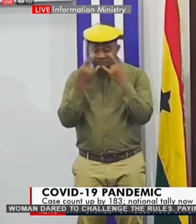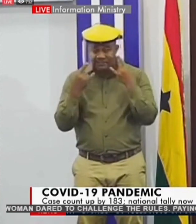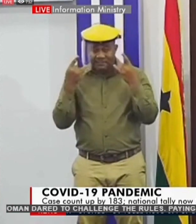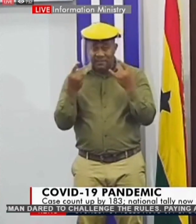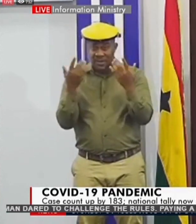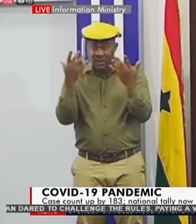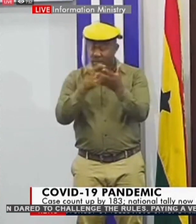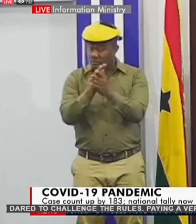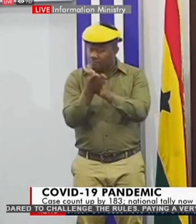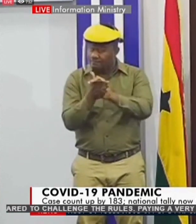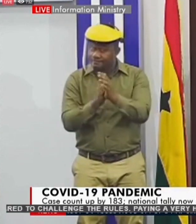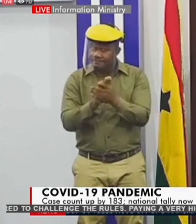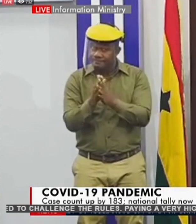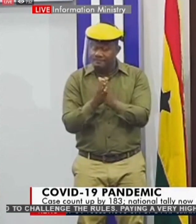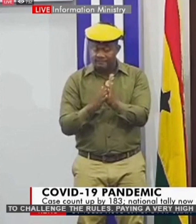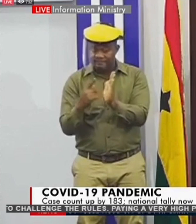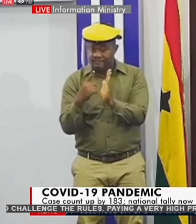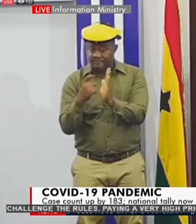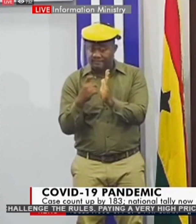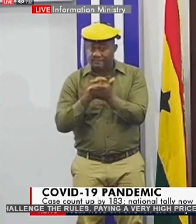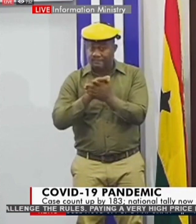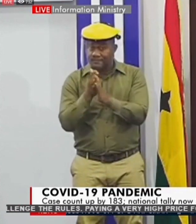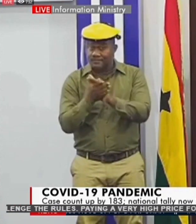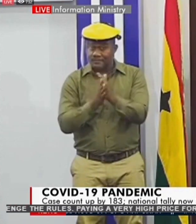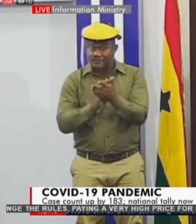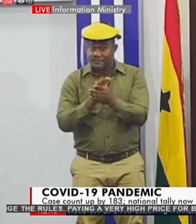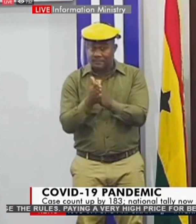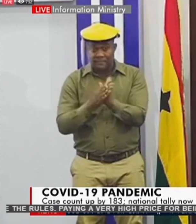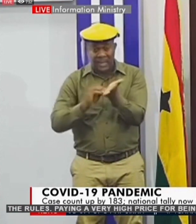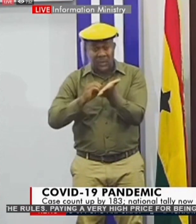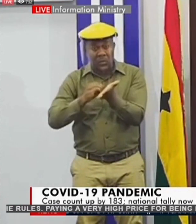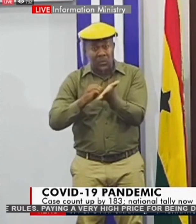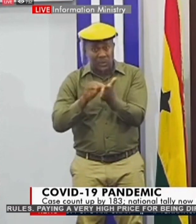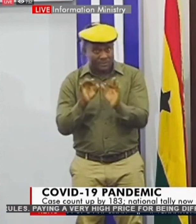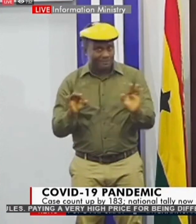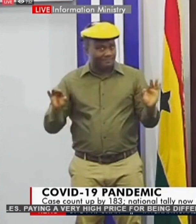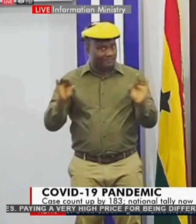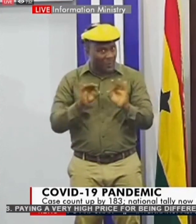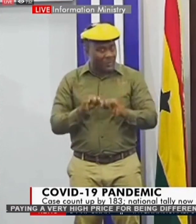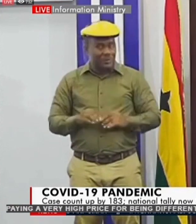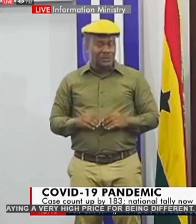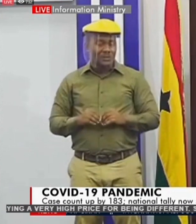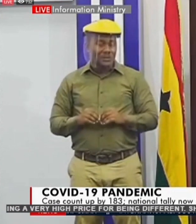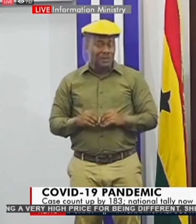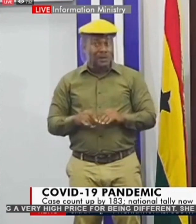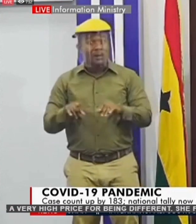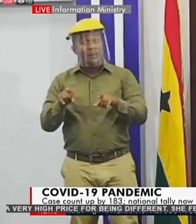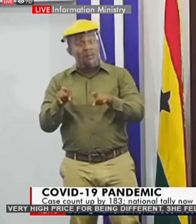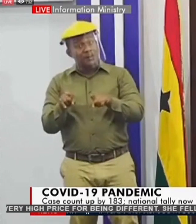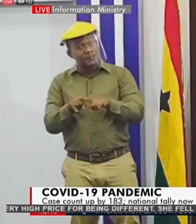washing of hands, the use of hand sanitizer, and so on and so forth. We have also been informed